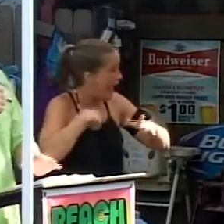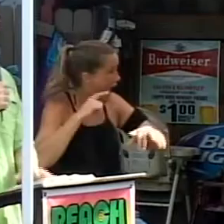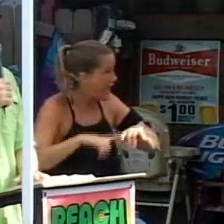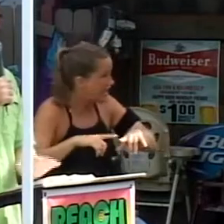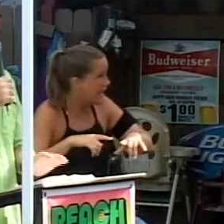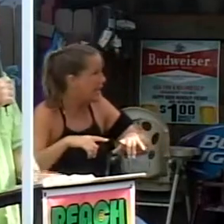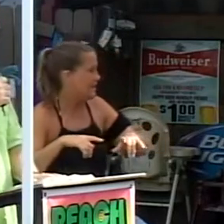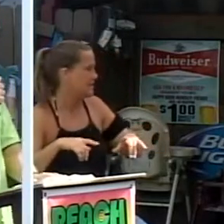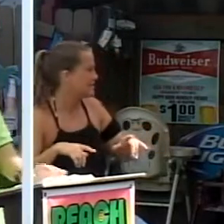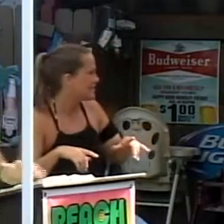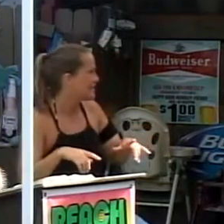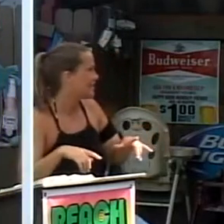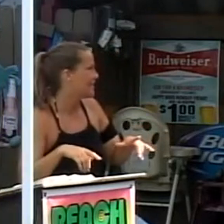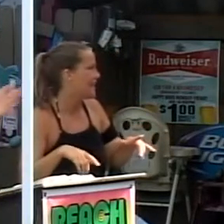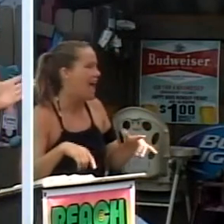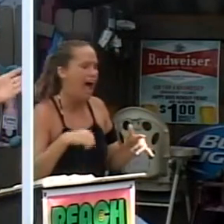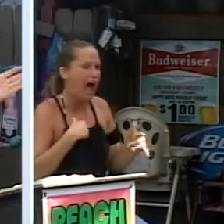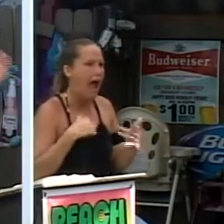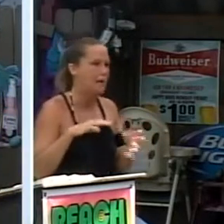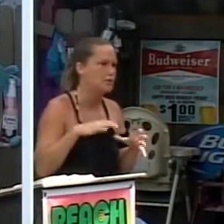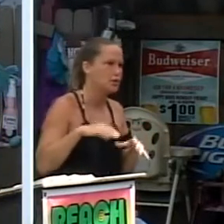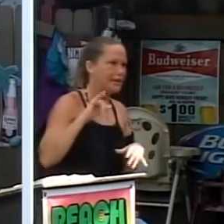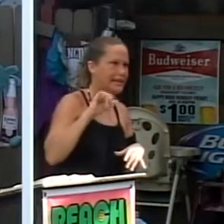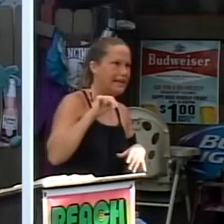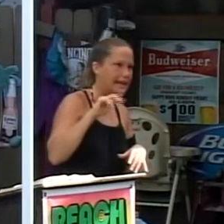did talk to the owner of the